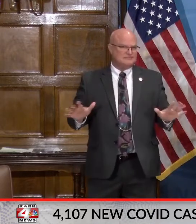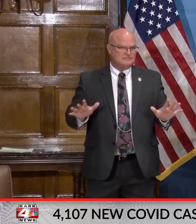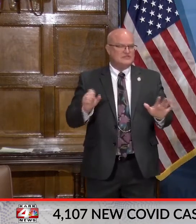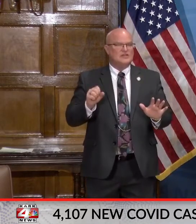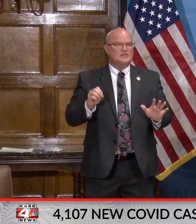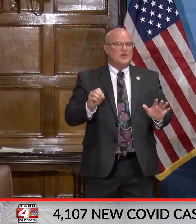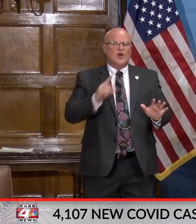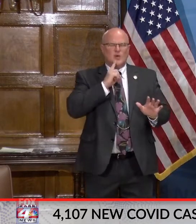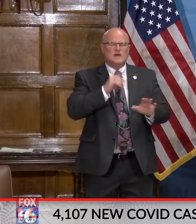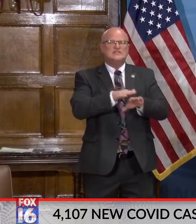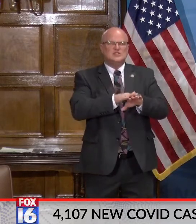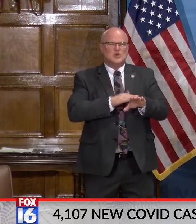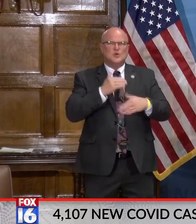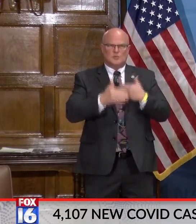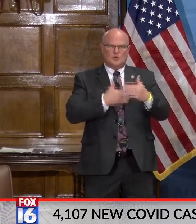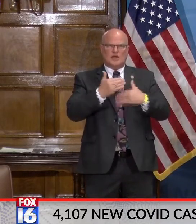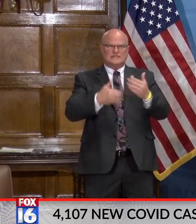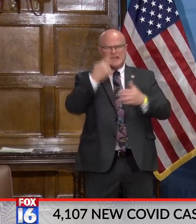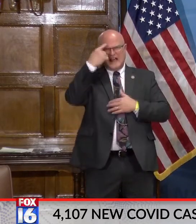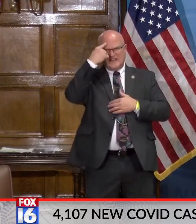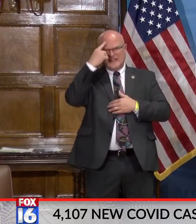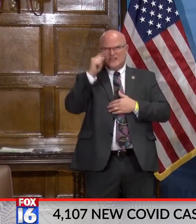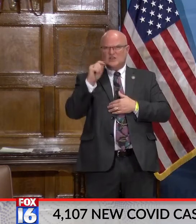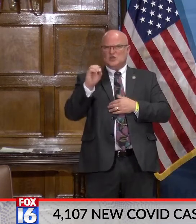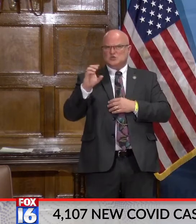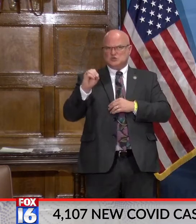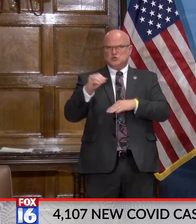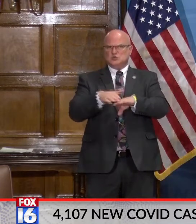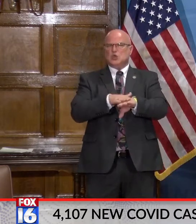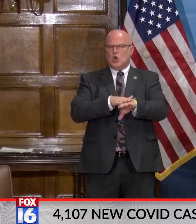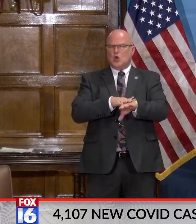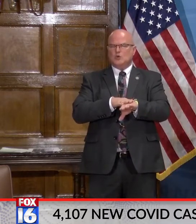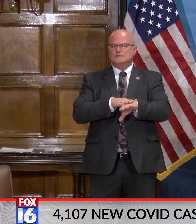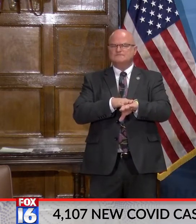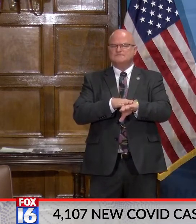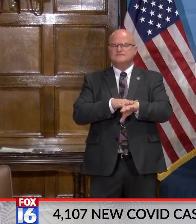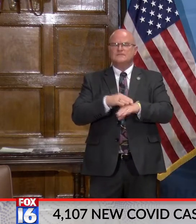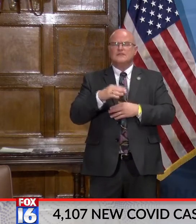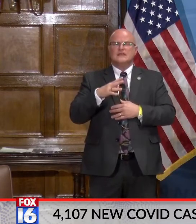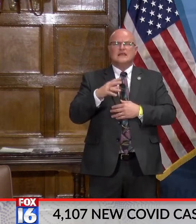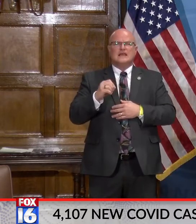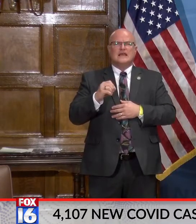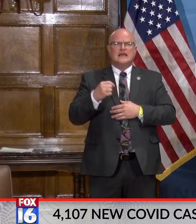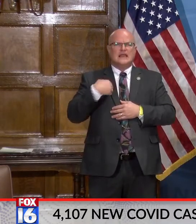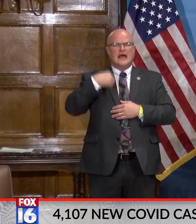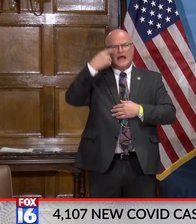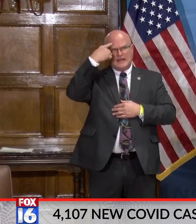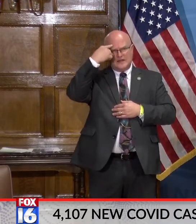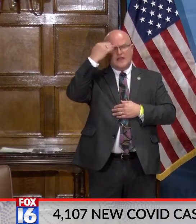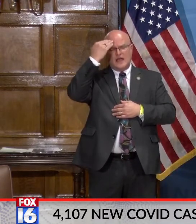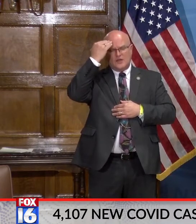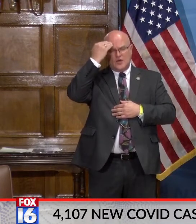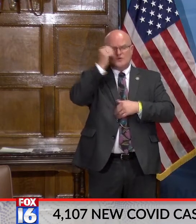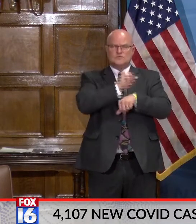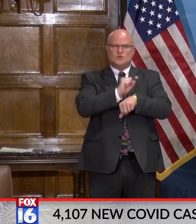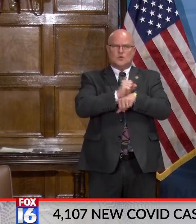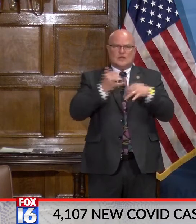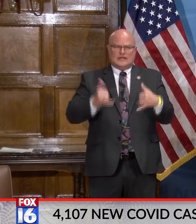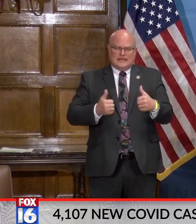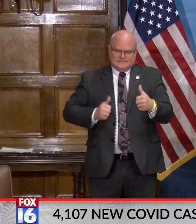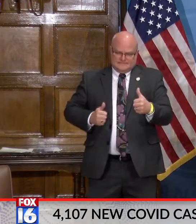it was a slower process. I think it was too slow of a process, and I know they're working very, very hard to